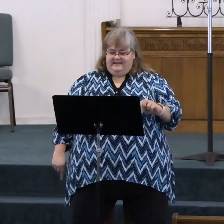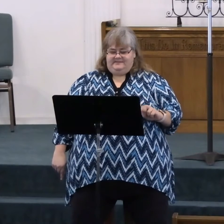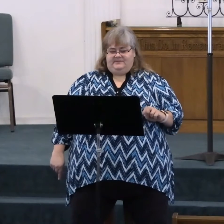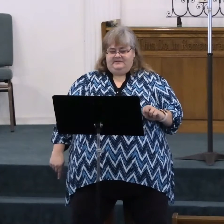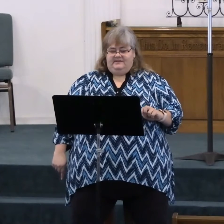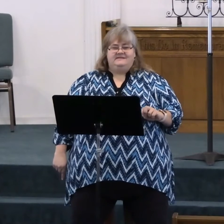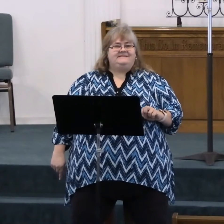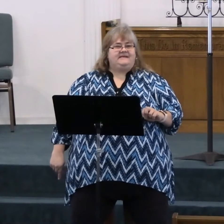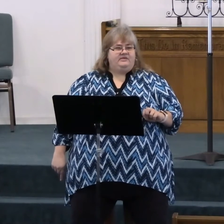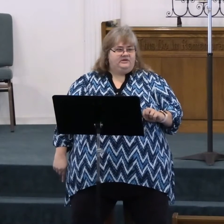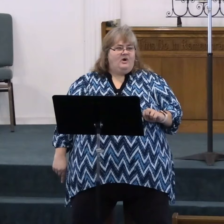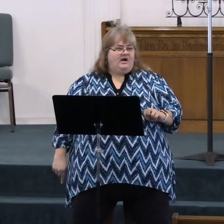next one, sell it not.